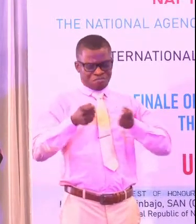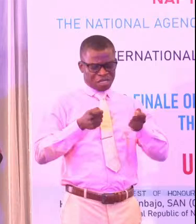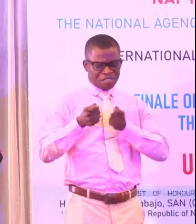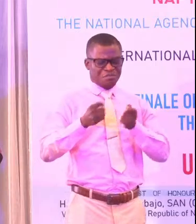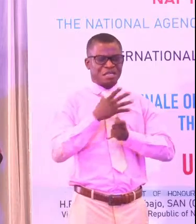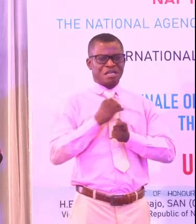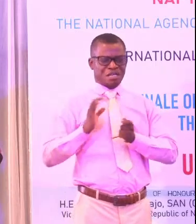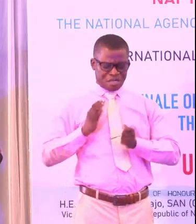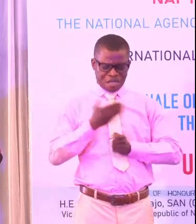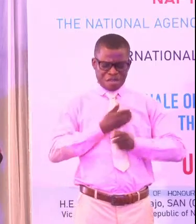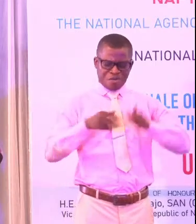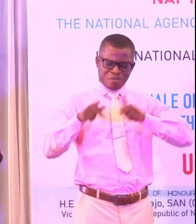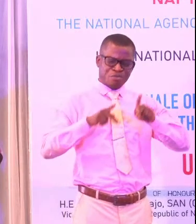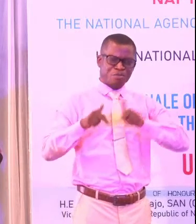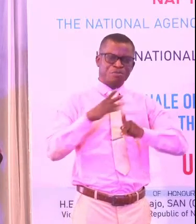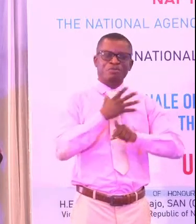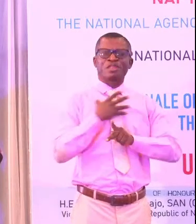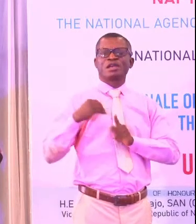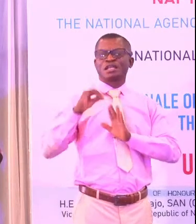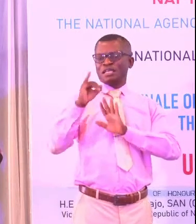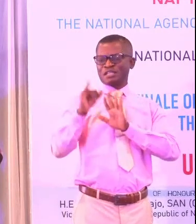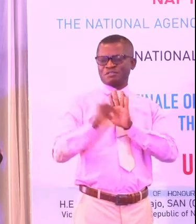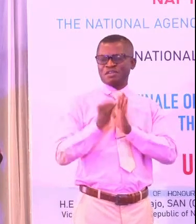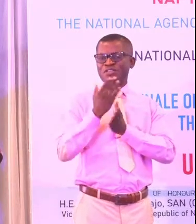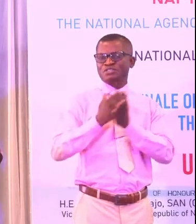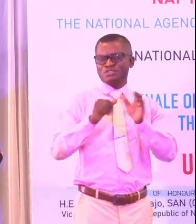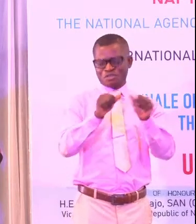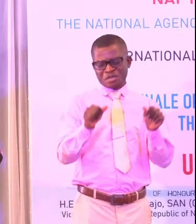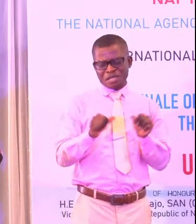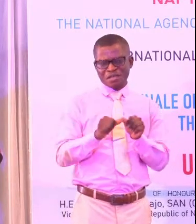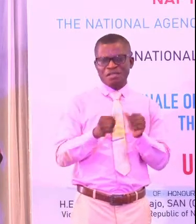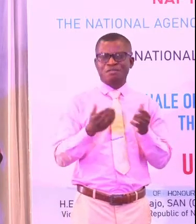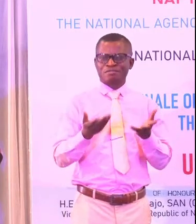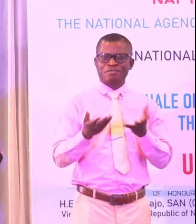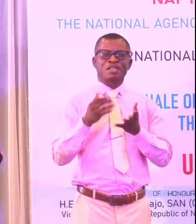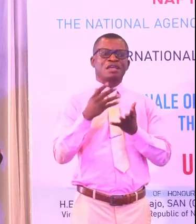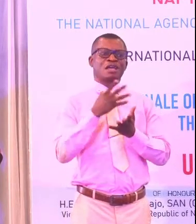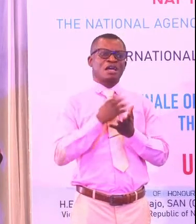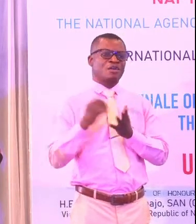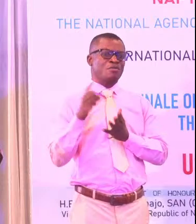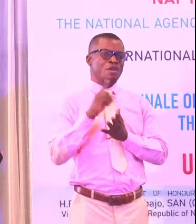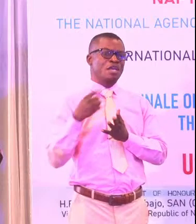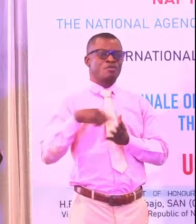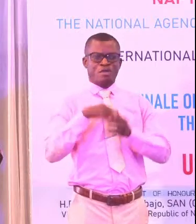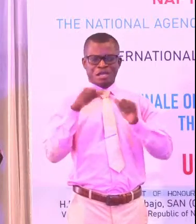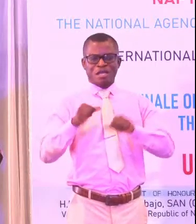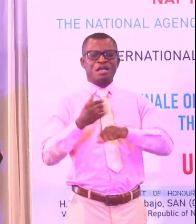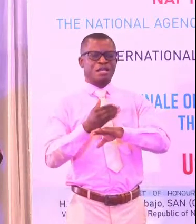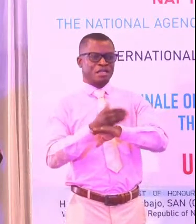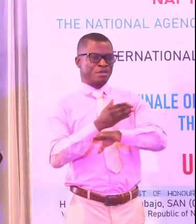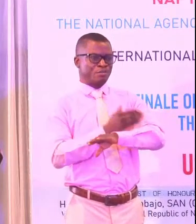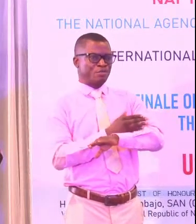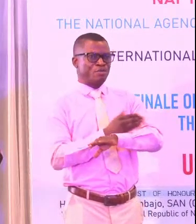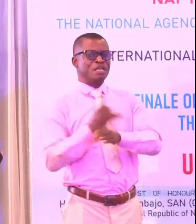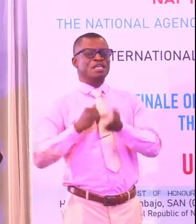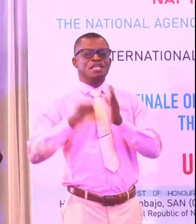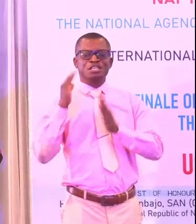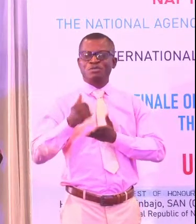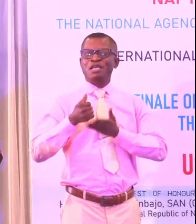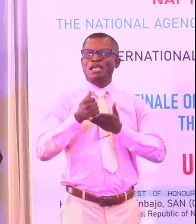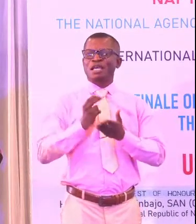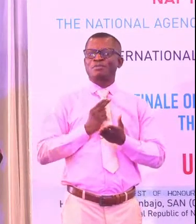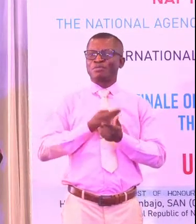our people, and identify areas we are excelling in and where we can improve. It will help us